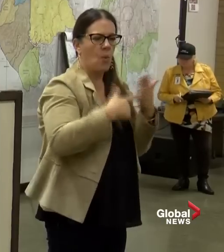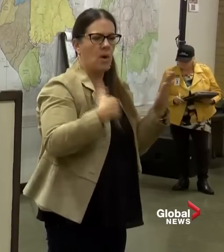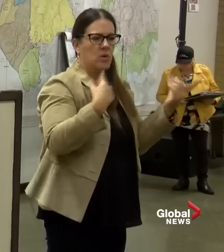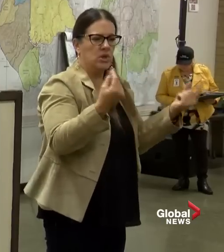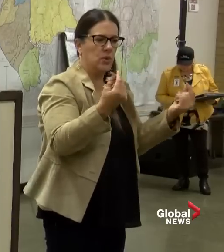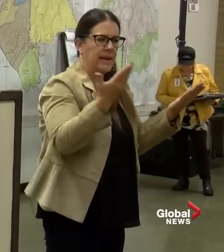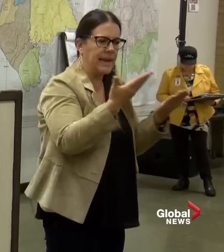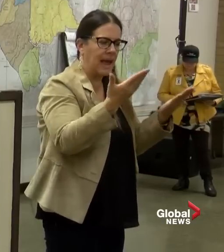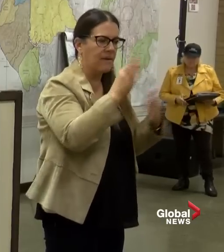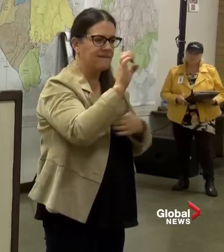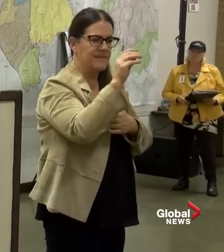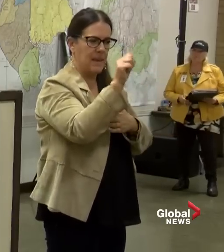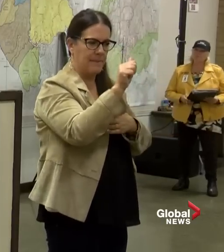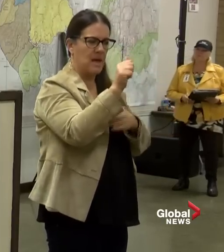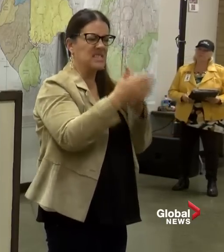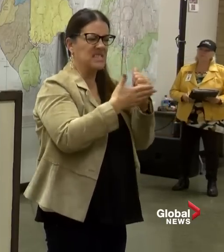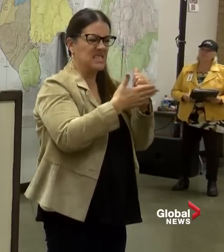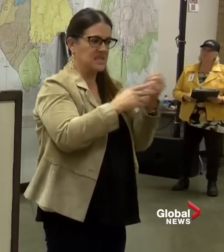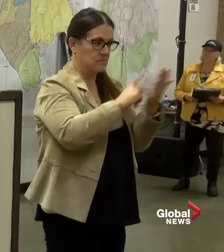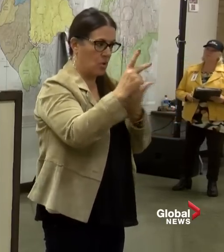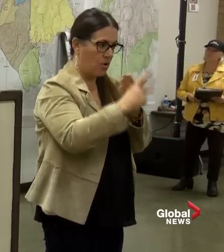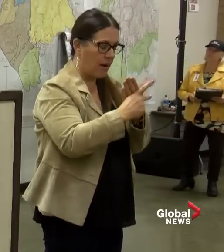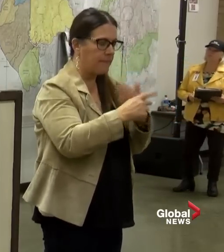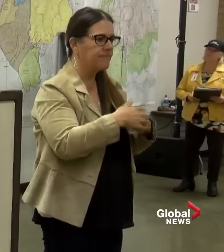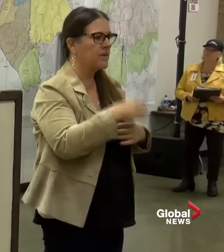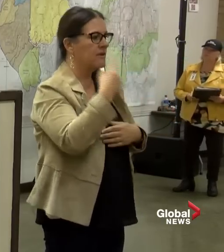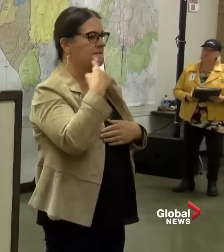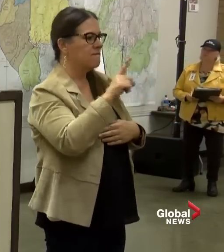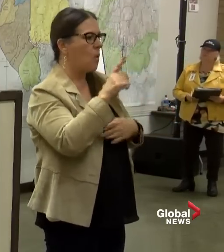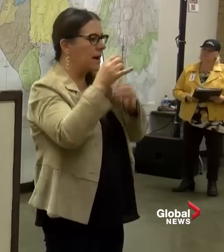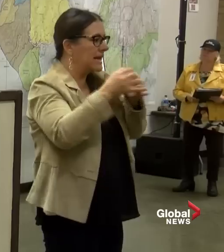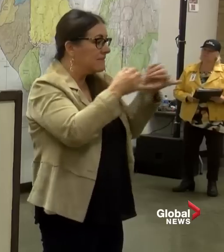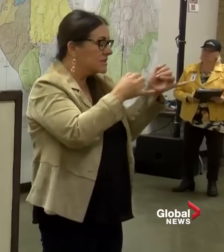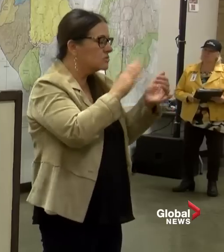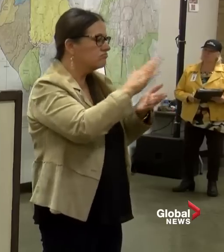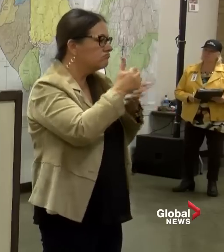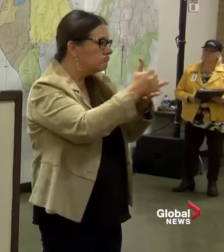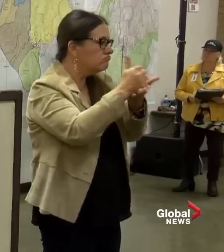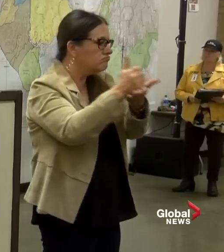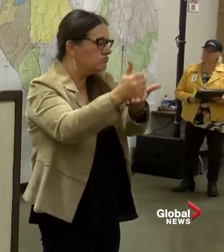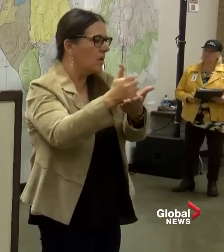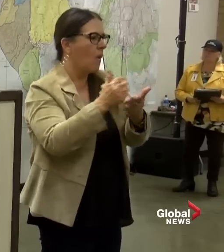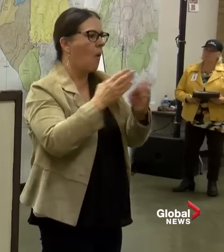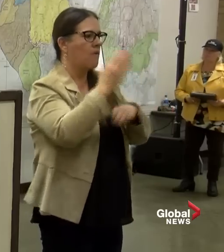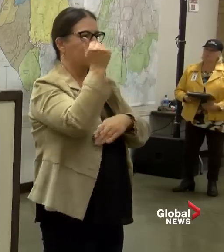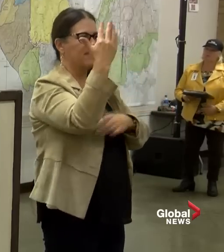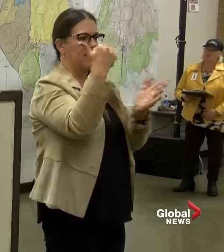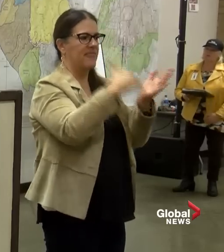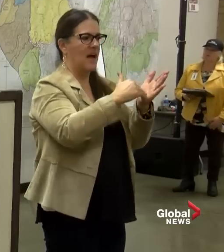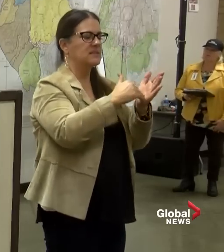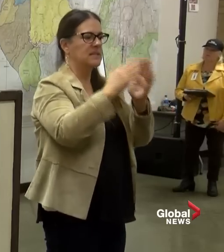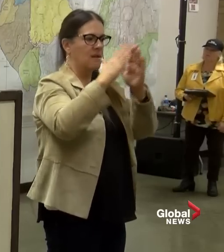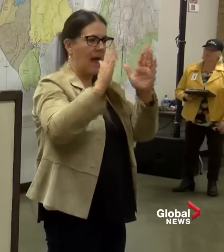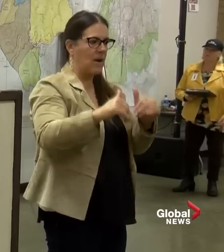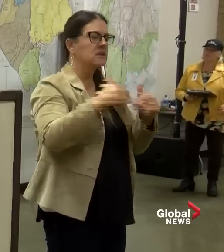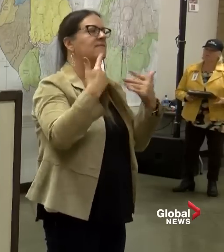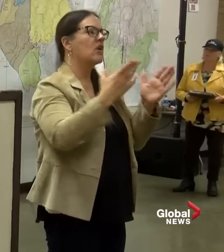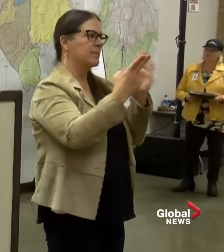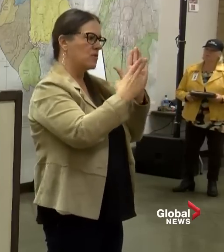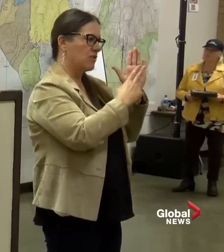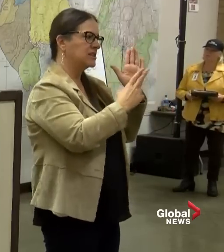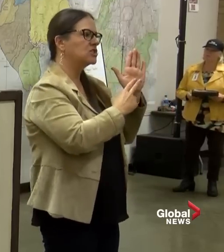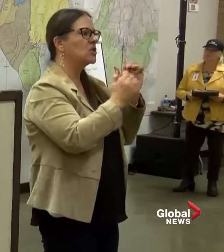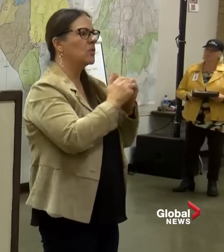our FEMA assistance program. For individual assistance, over 15,000 households have been registered with